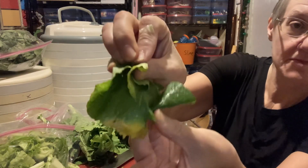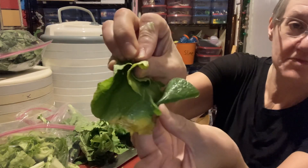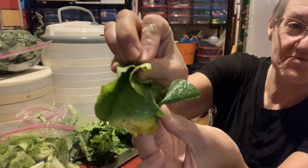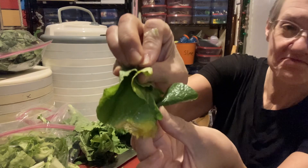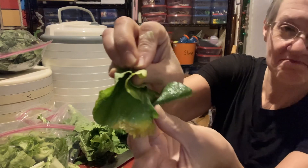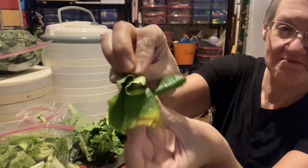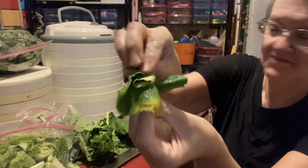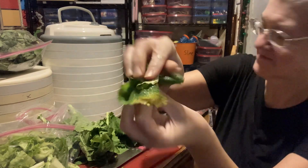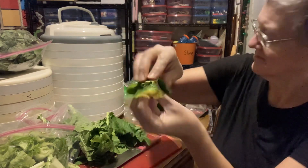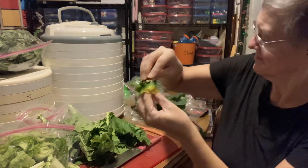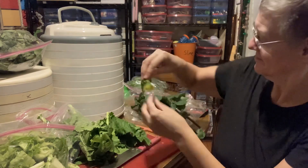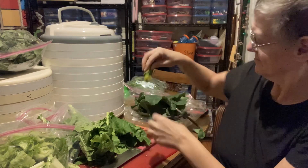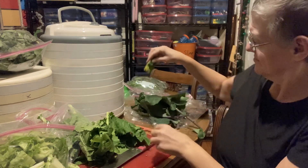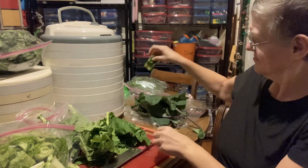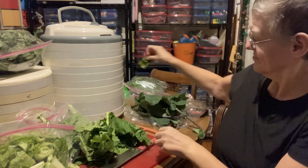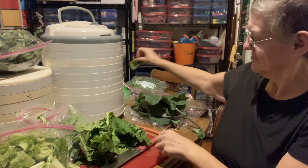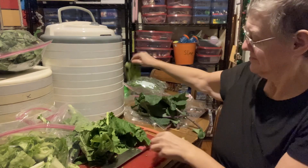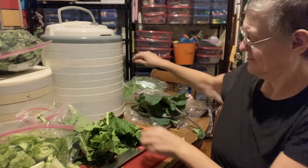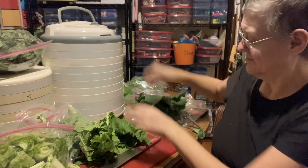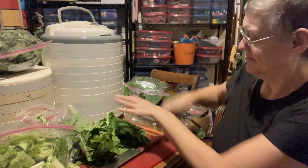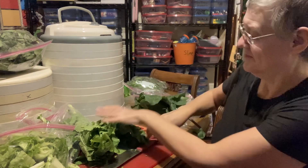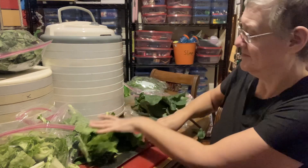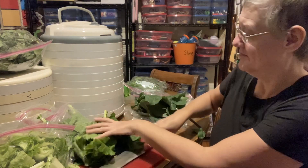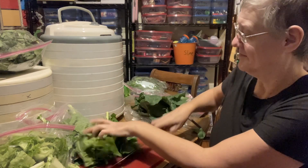Just set aside any yellowed or discolored leaves.